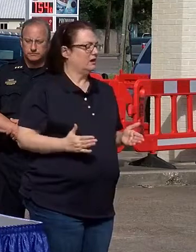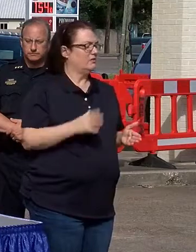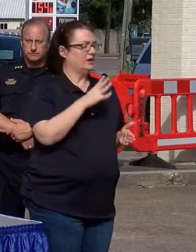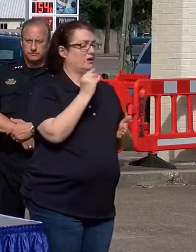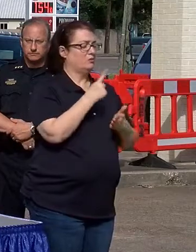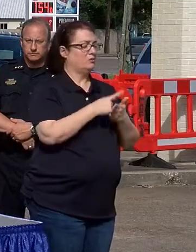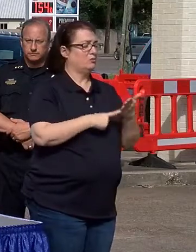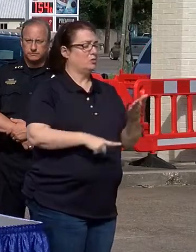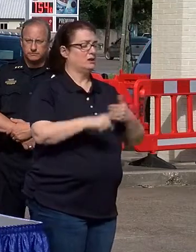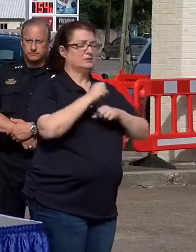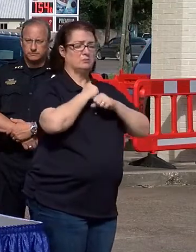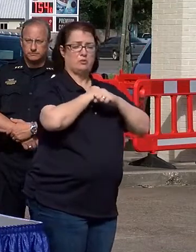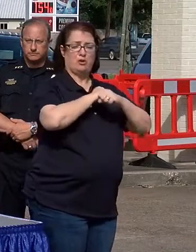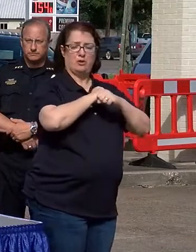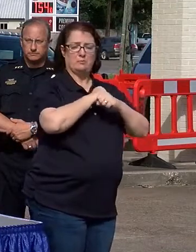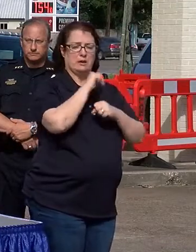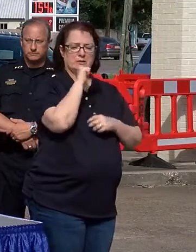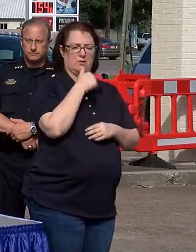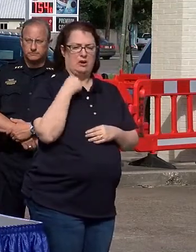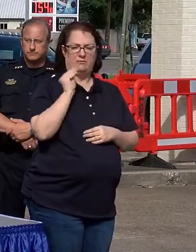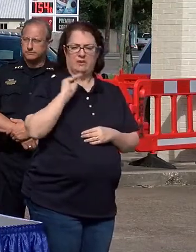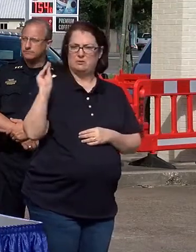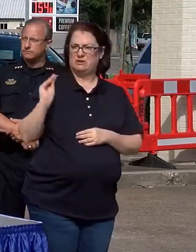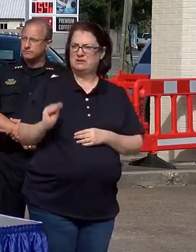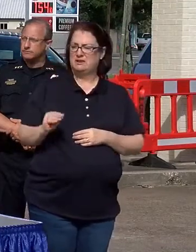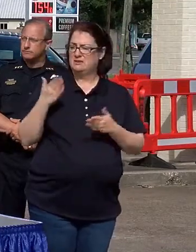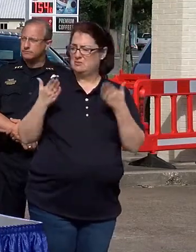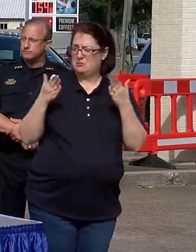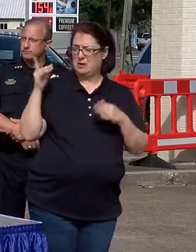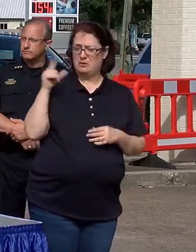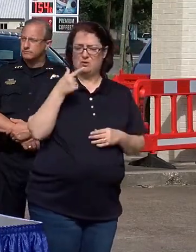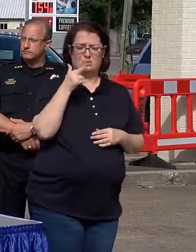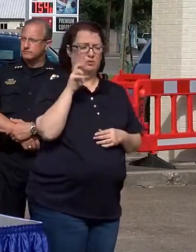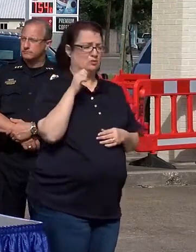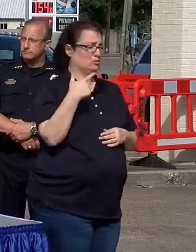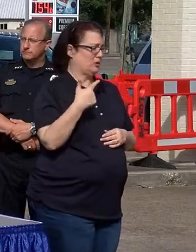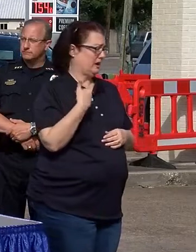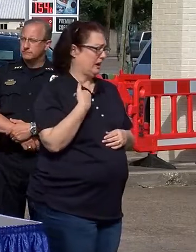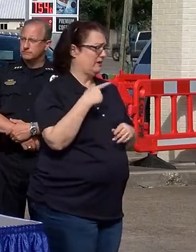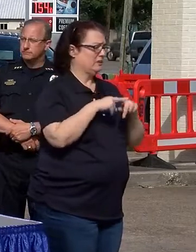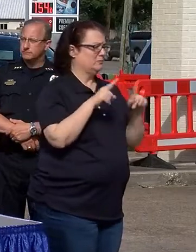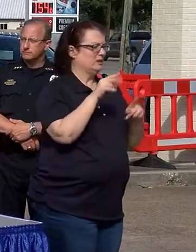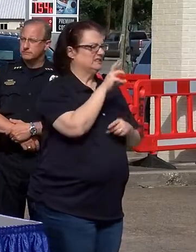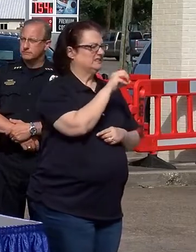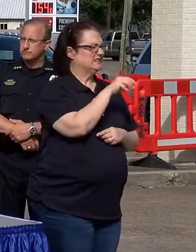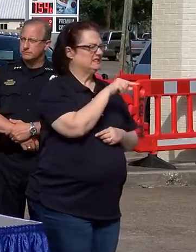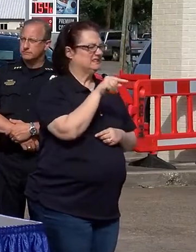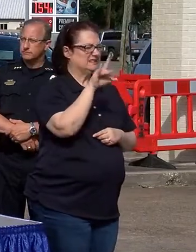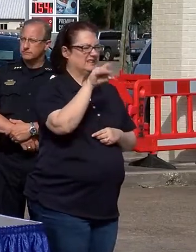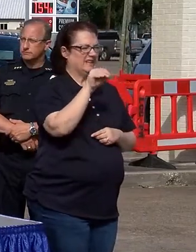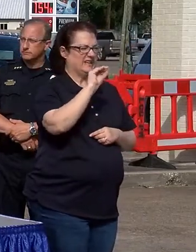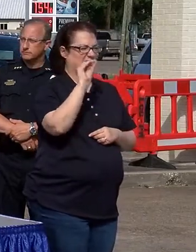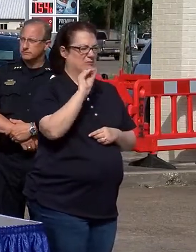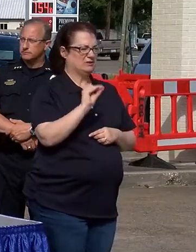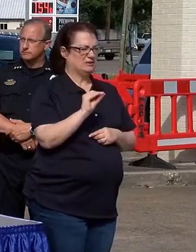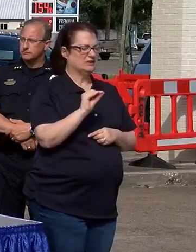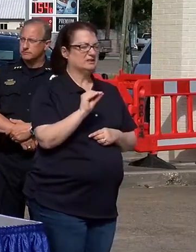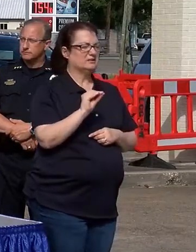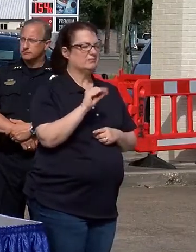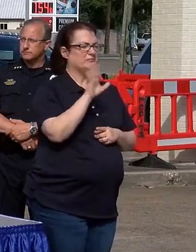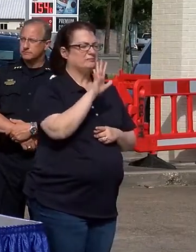prohibited. There's I don't have the percentage, but and maybe Greg, you can help me, but 60 to 80% of our businesses fall in that. You think it's 60?